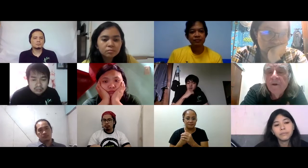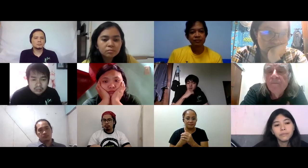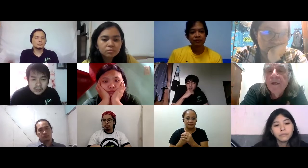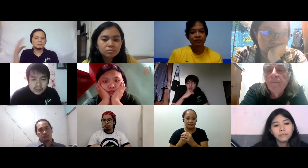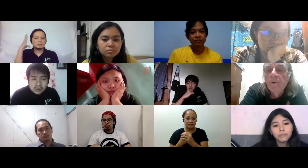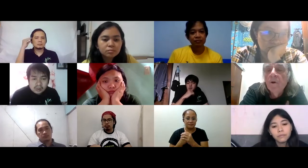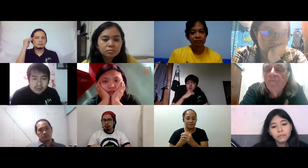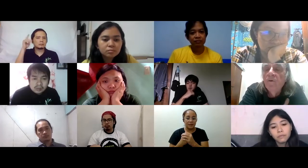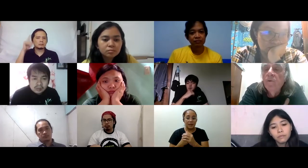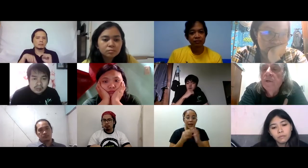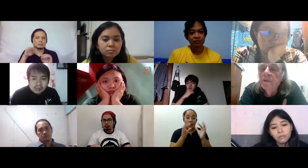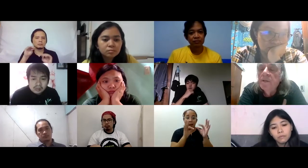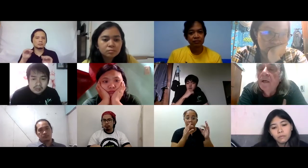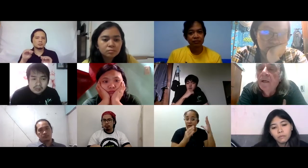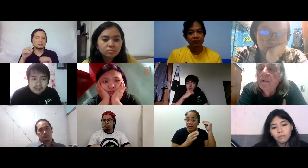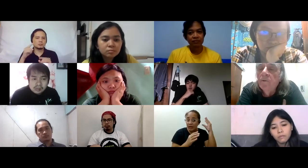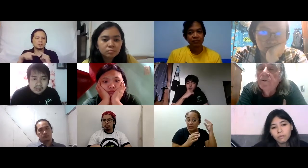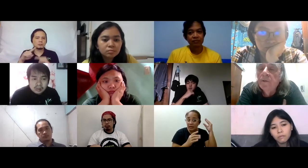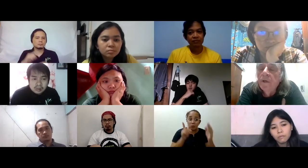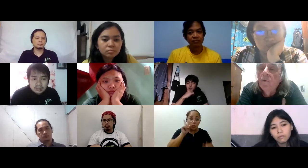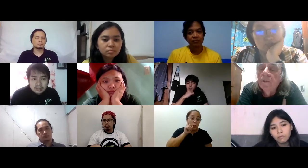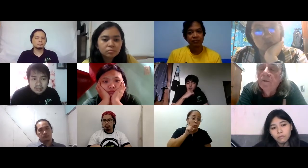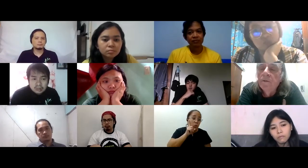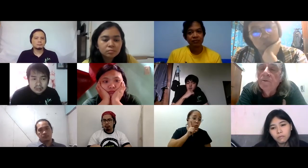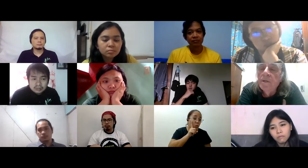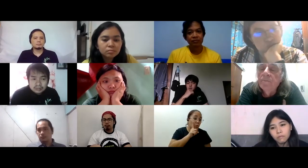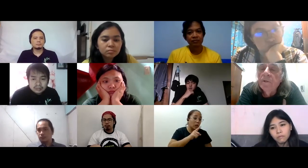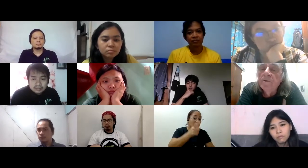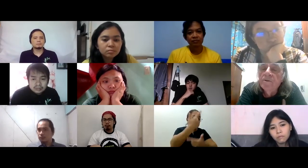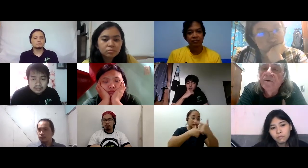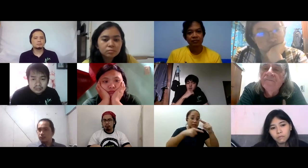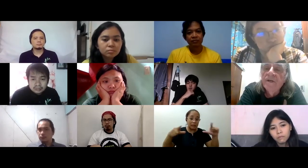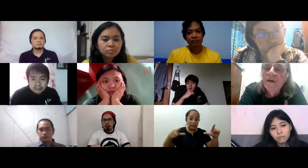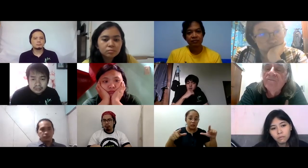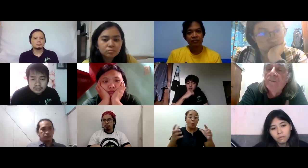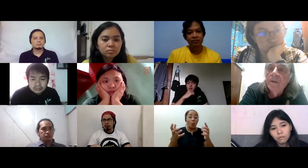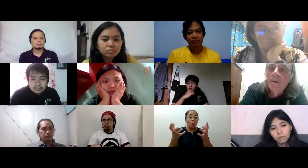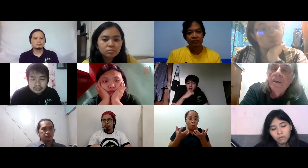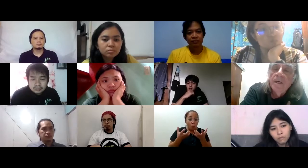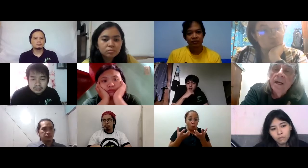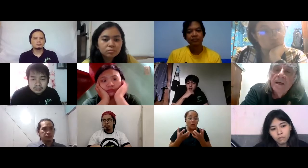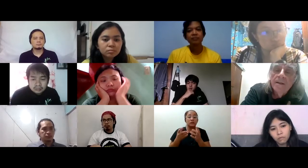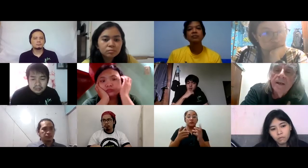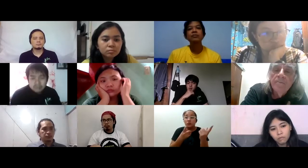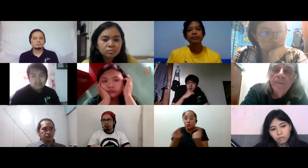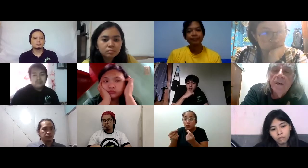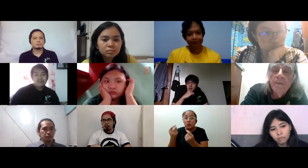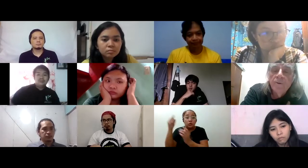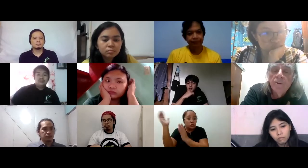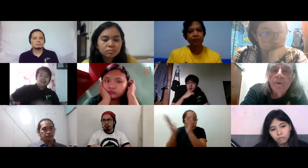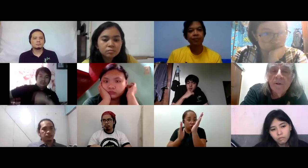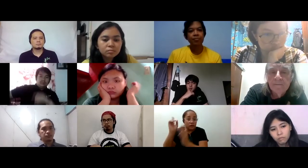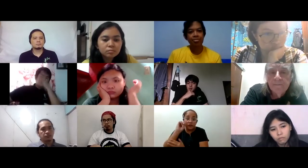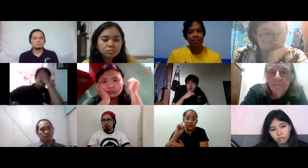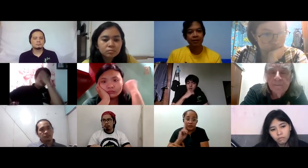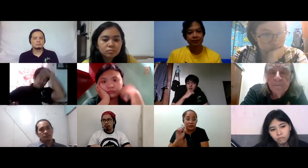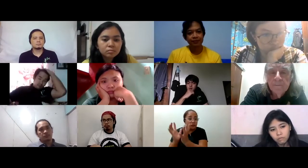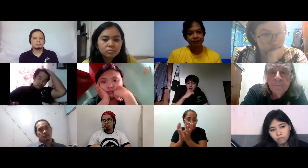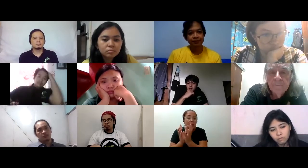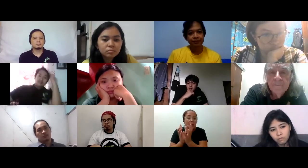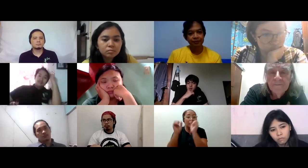If hearing people are fluent in sign language and they want to do something to serve the deaf community, they can become interpreter